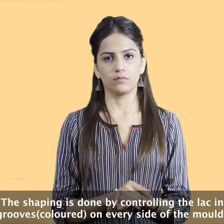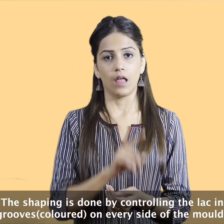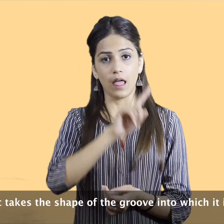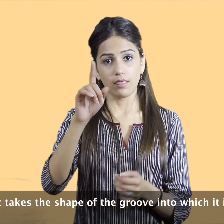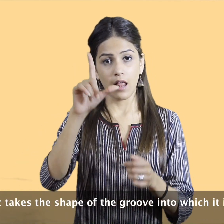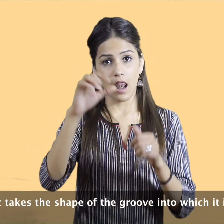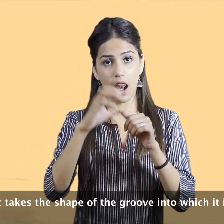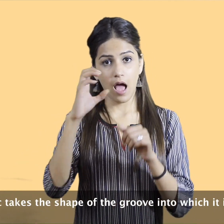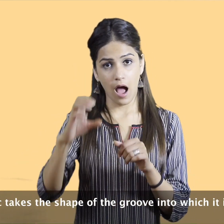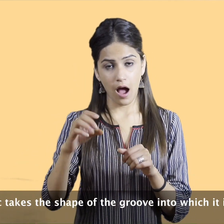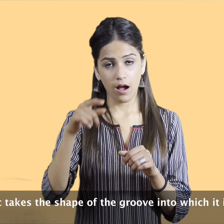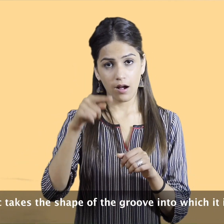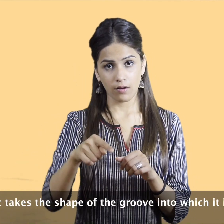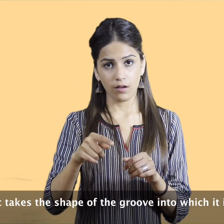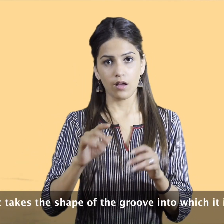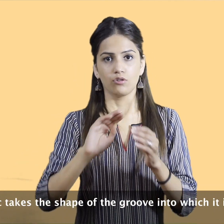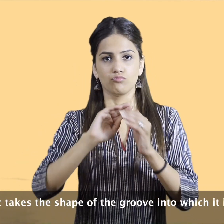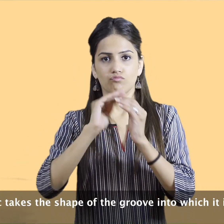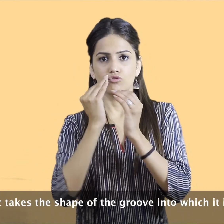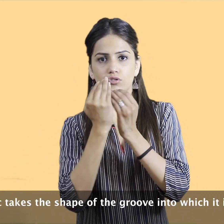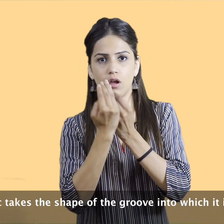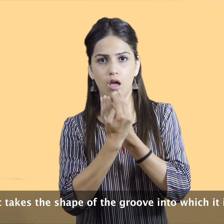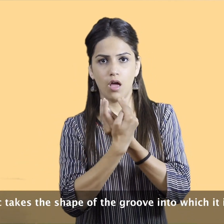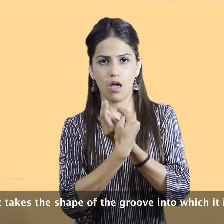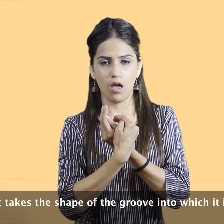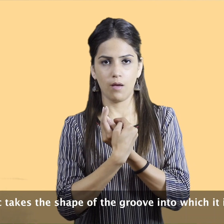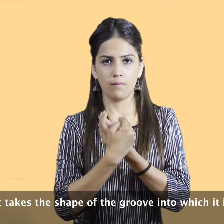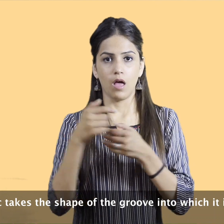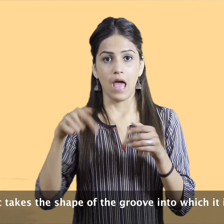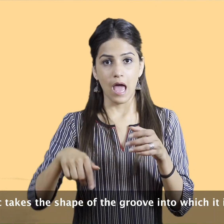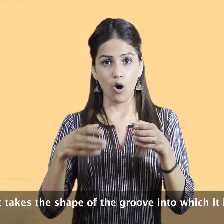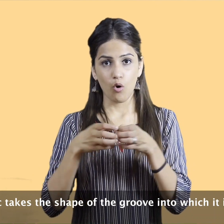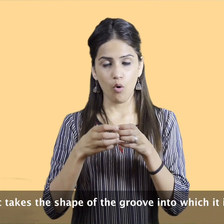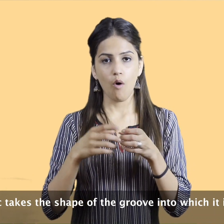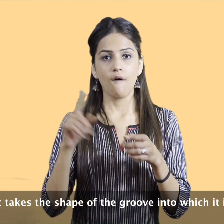The lac takes the shape of the groove into which it is forced.